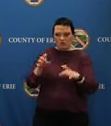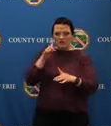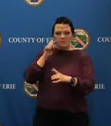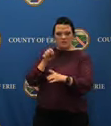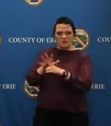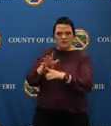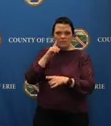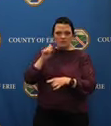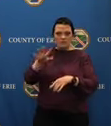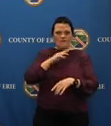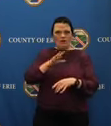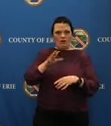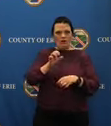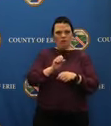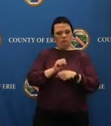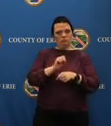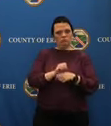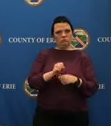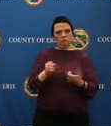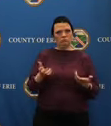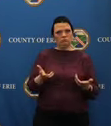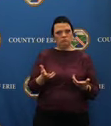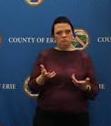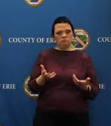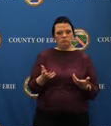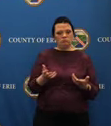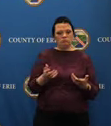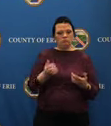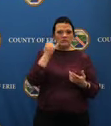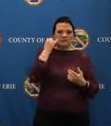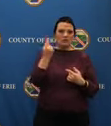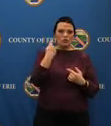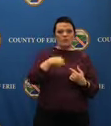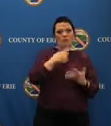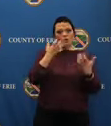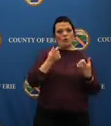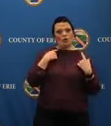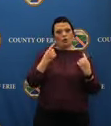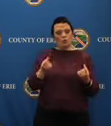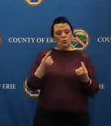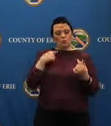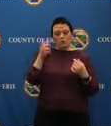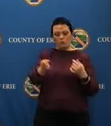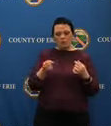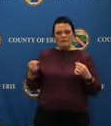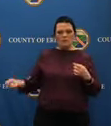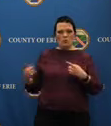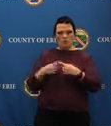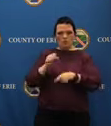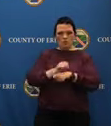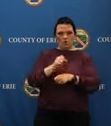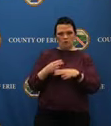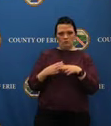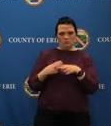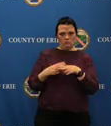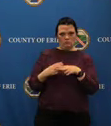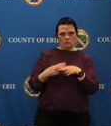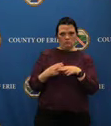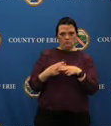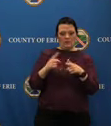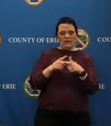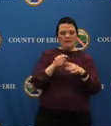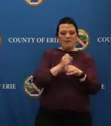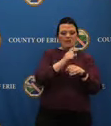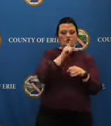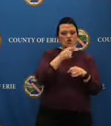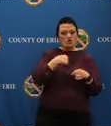of their occupation, and then there's something we want to do from them. We want to remove them from the workforce temporarily, and then make sure